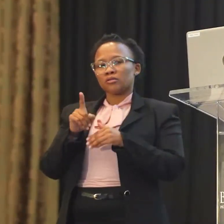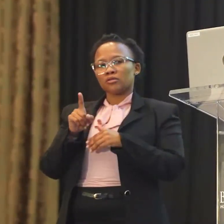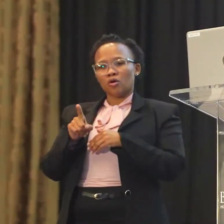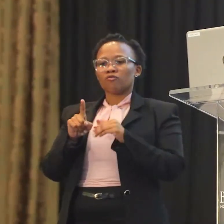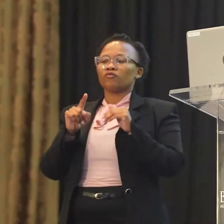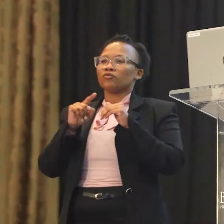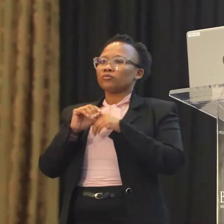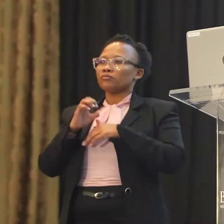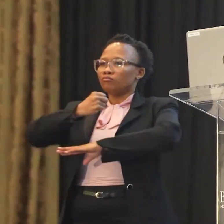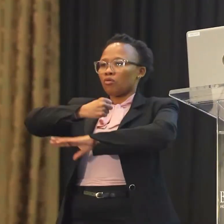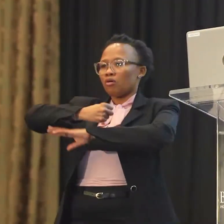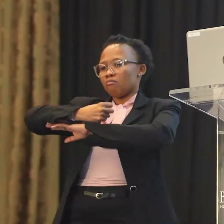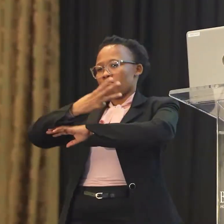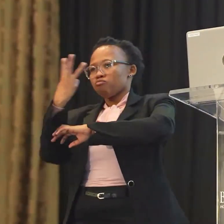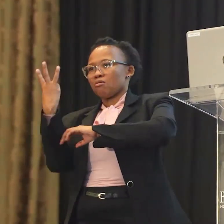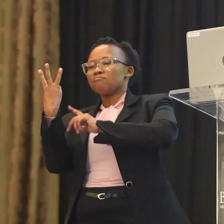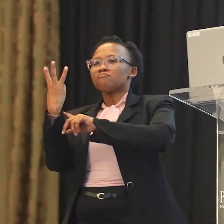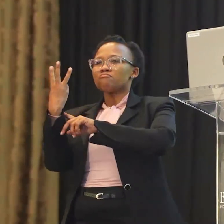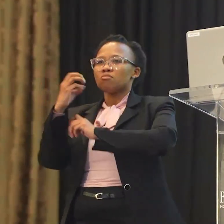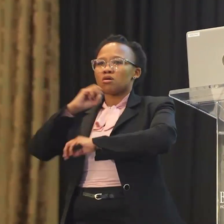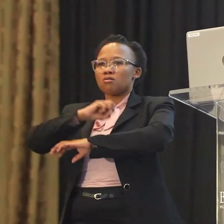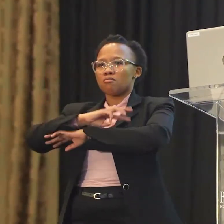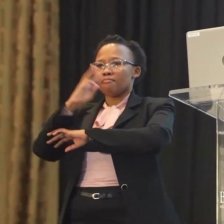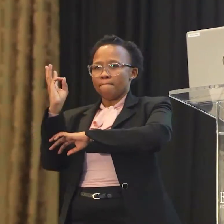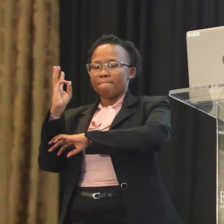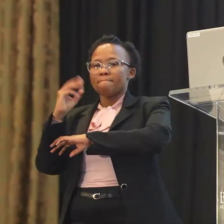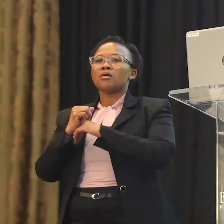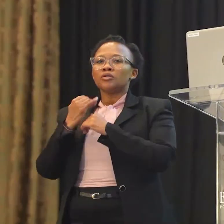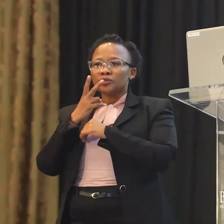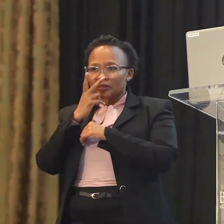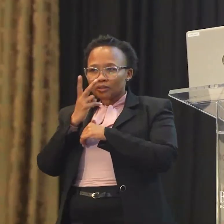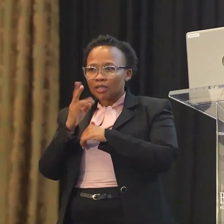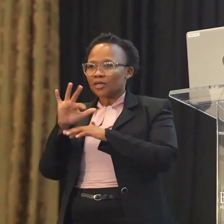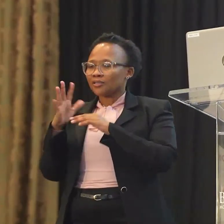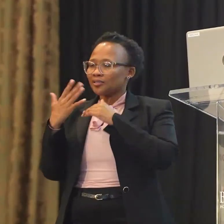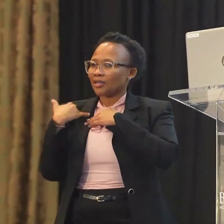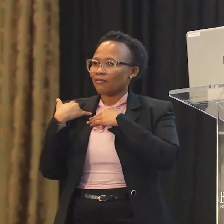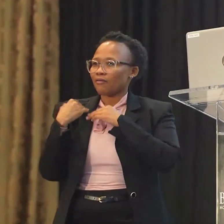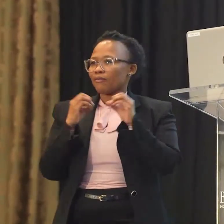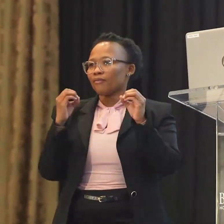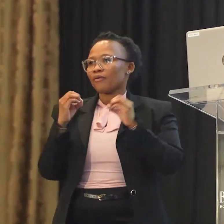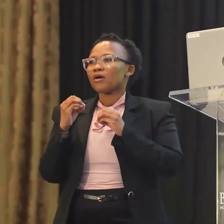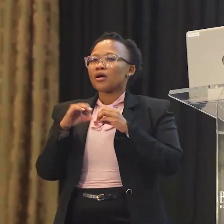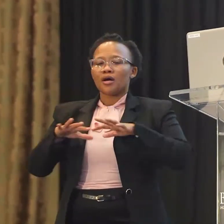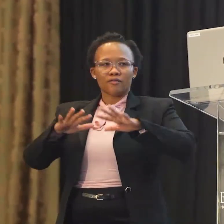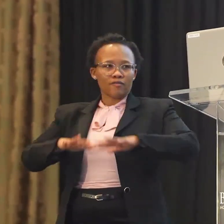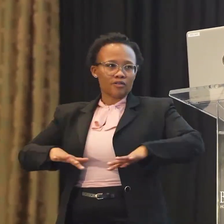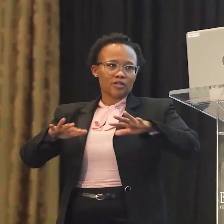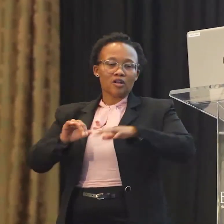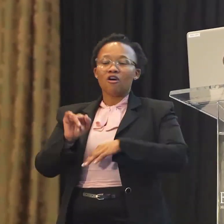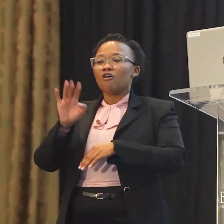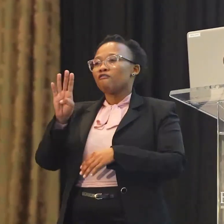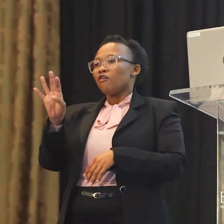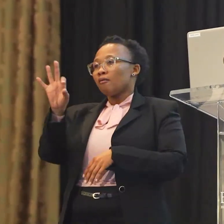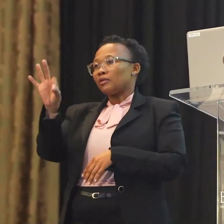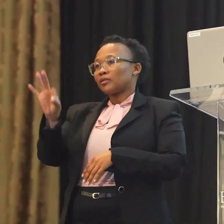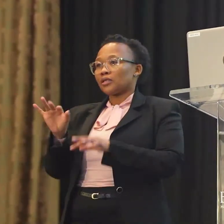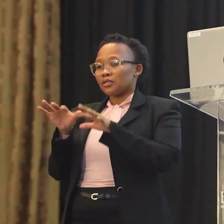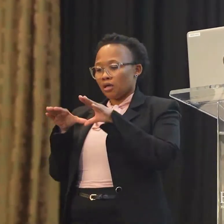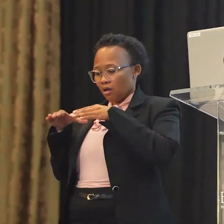they are comfortable or they are safe within the facility. Only 4% of people who use drugs,